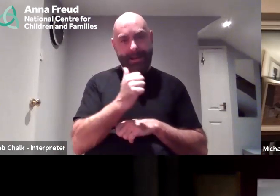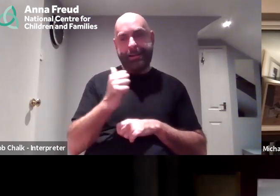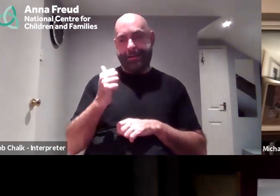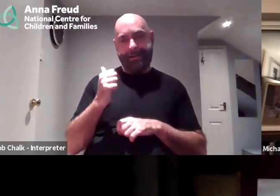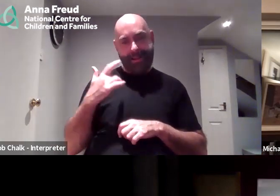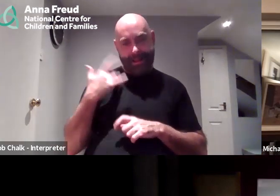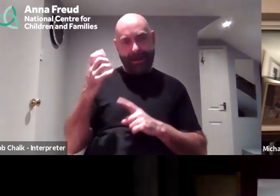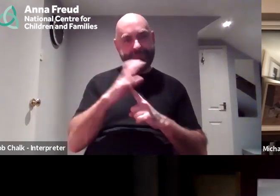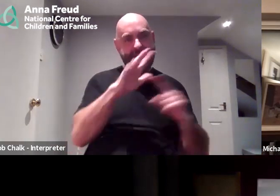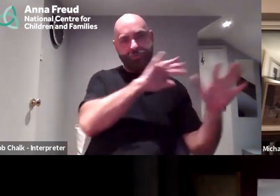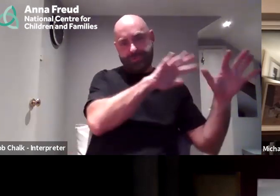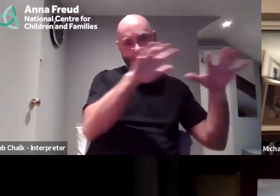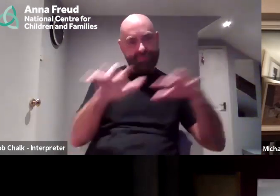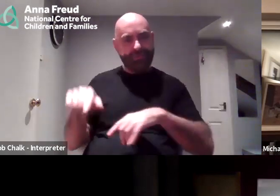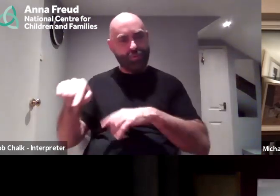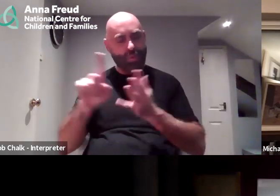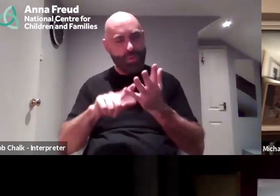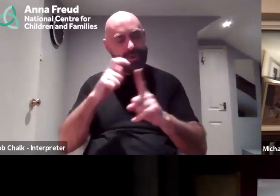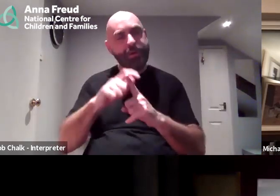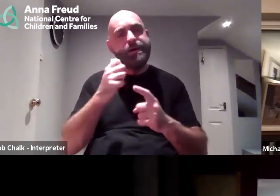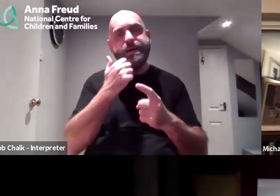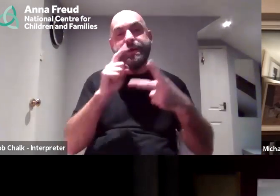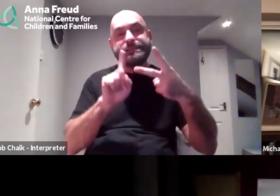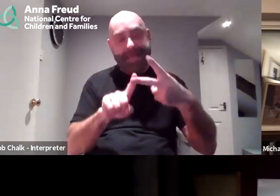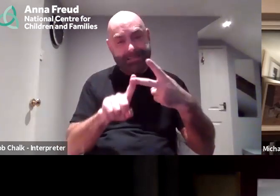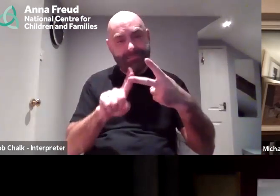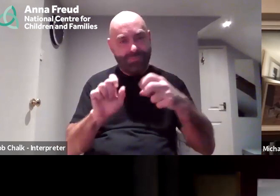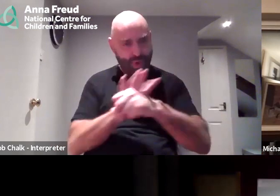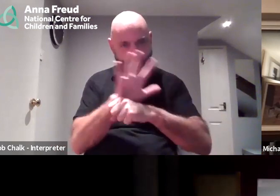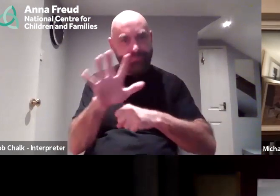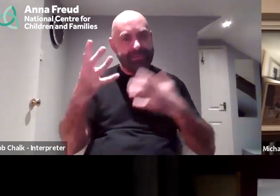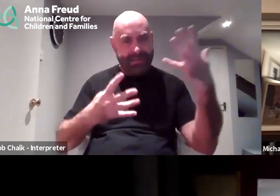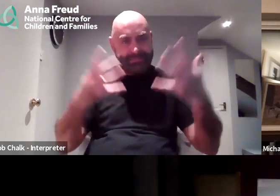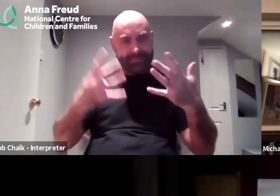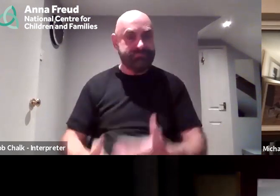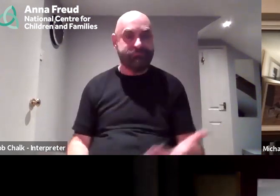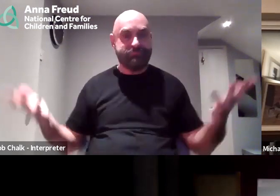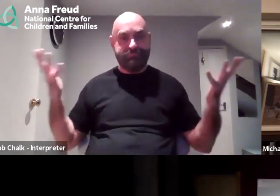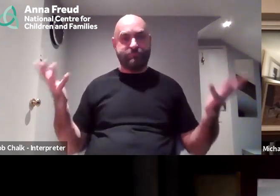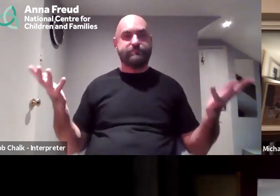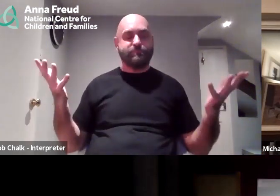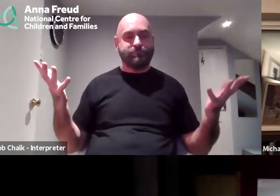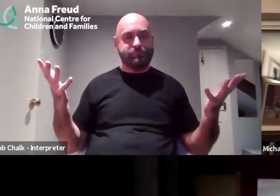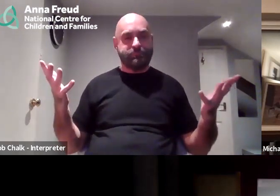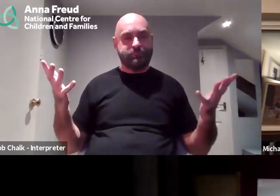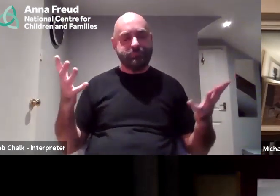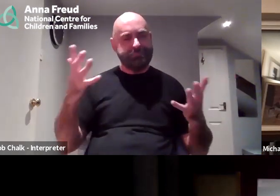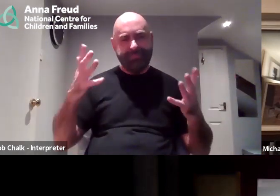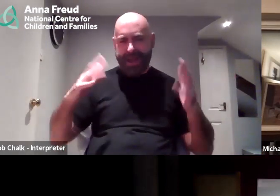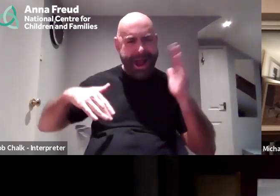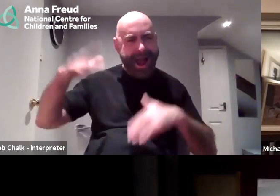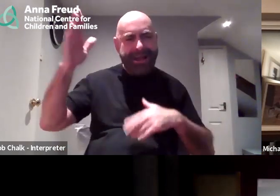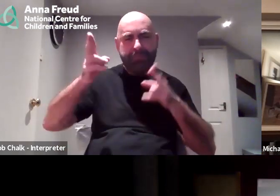movement spreading to the UK. And the second was COVID-19, that incredibly high